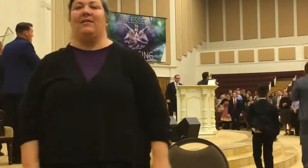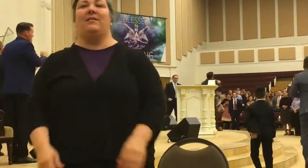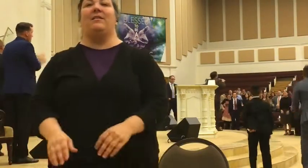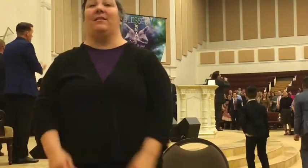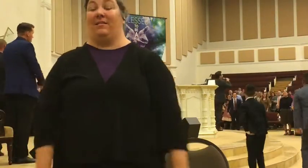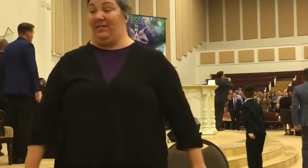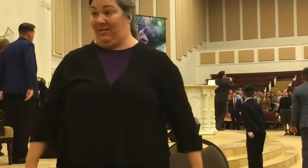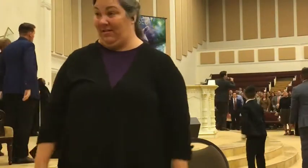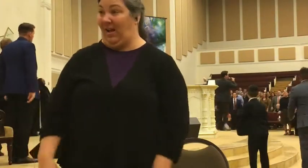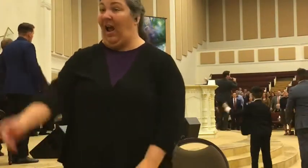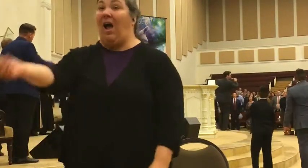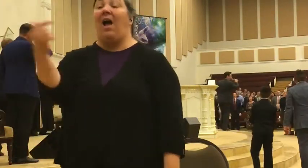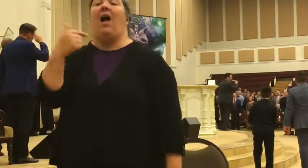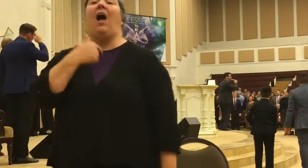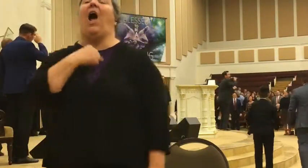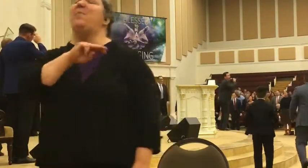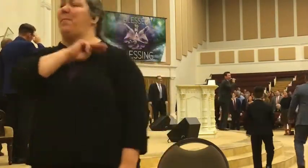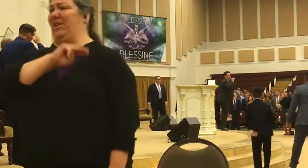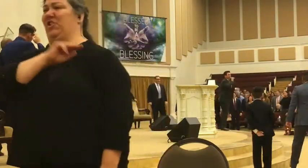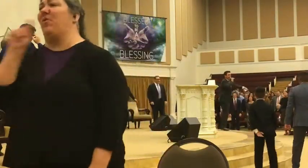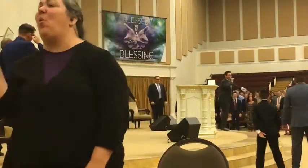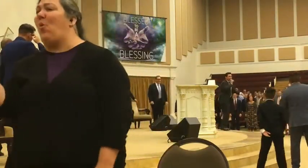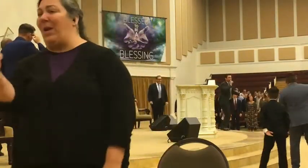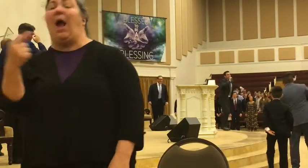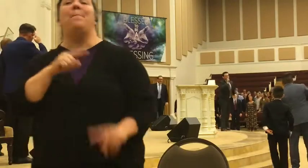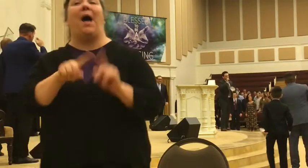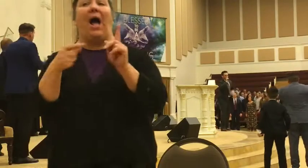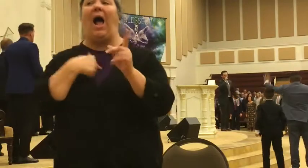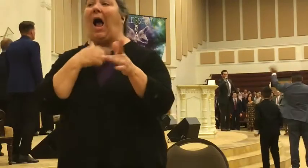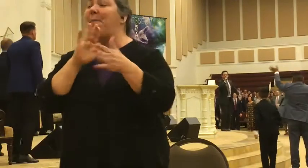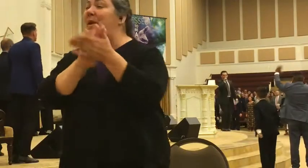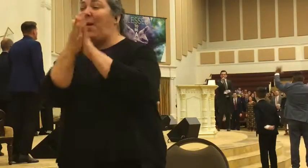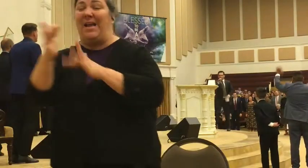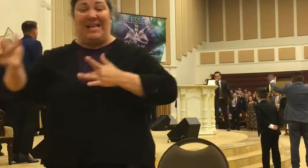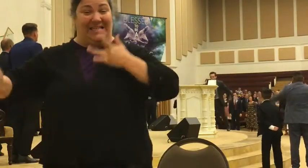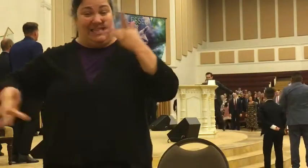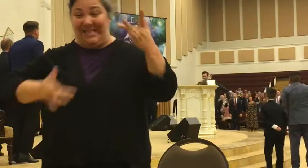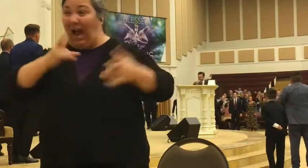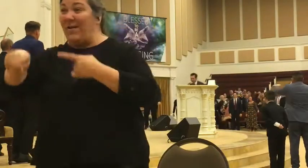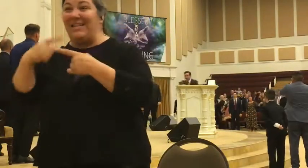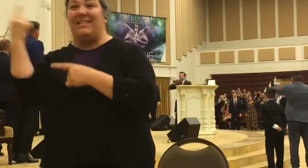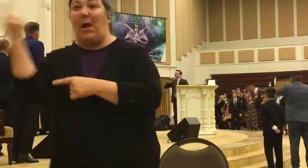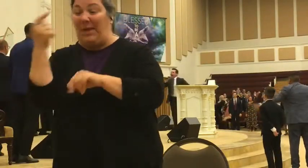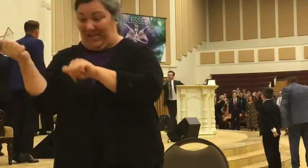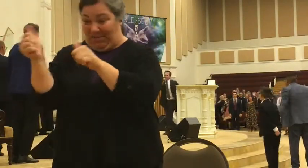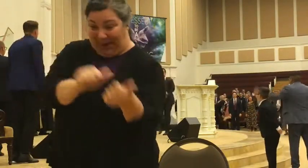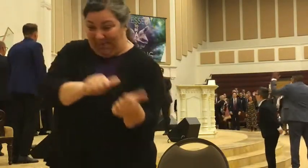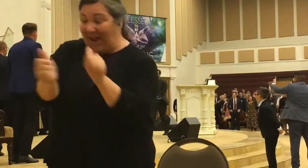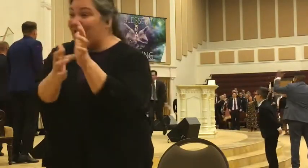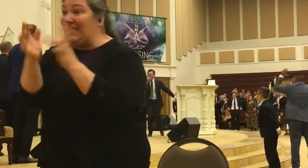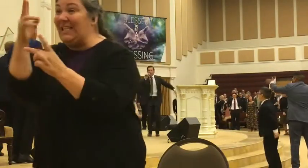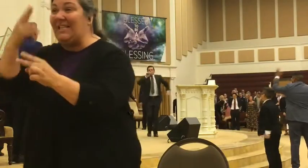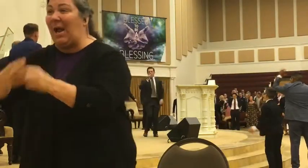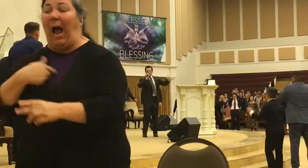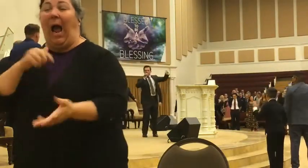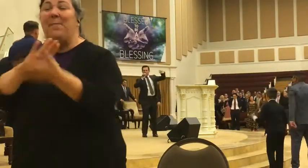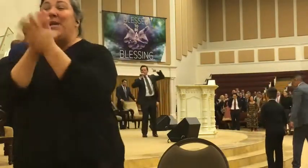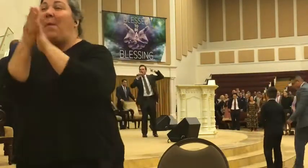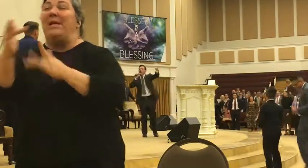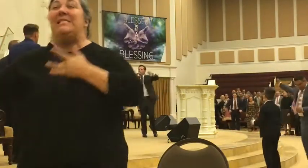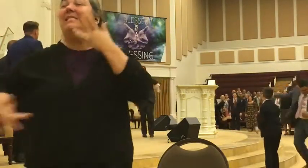Hey, I'm just a missionary. I get excited when somebody goes down in Jesus' name. I get excited